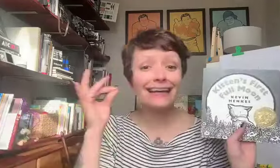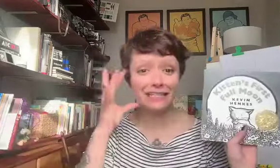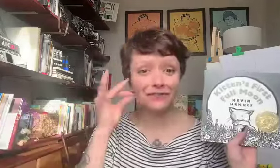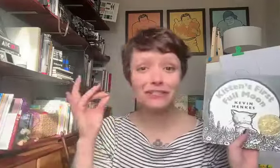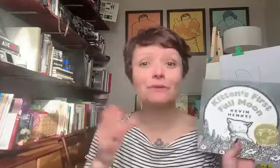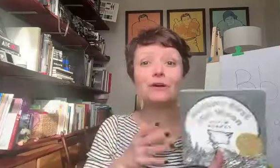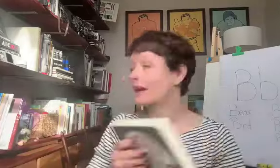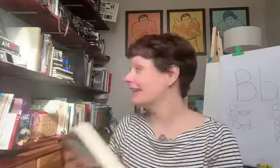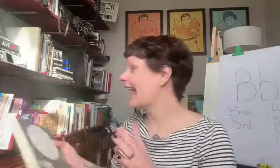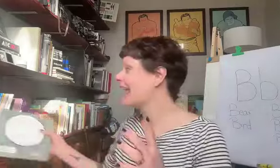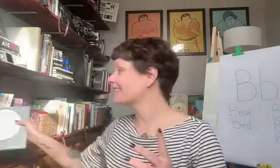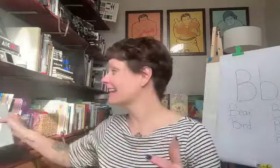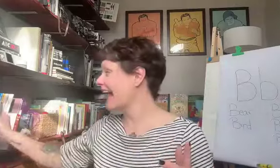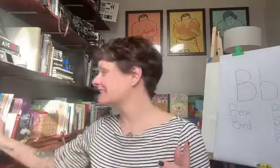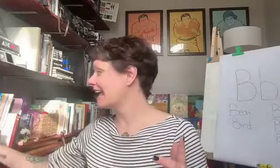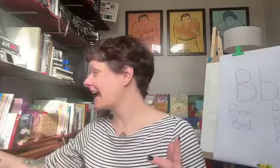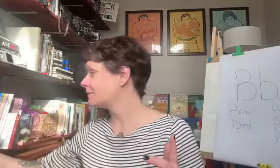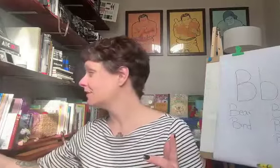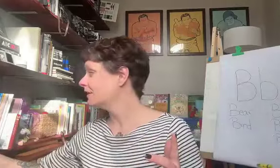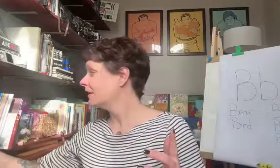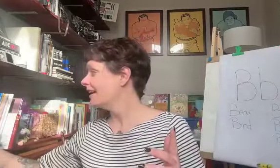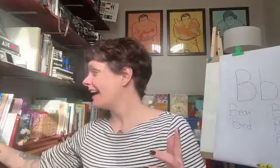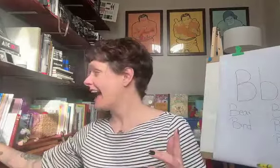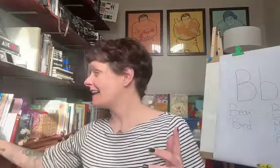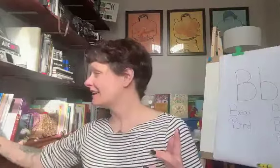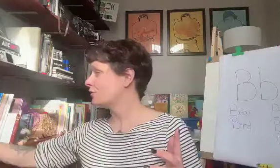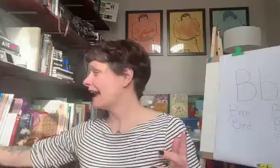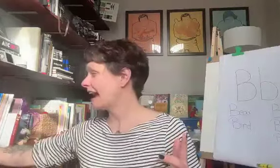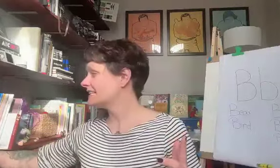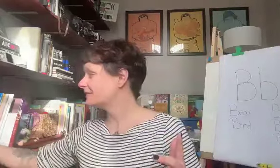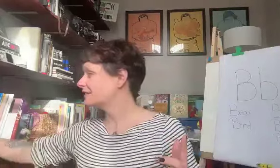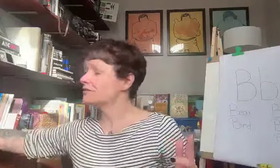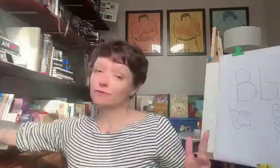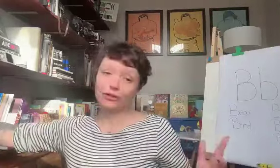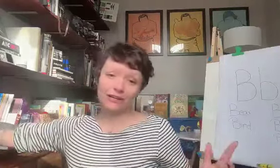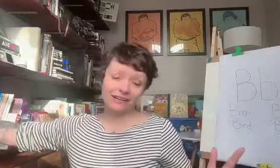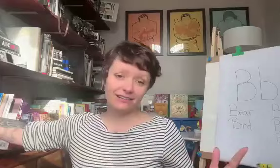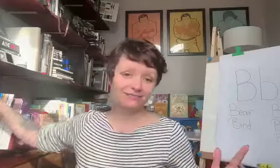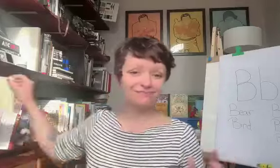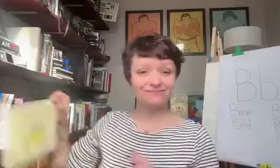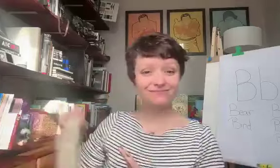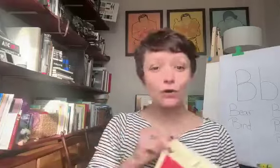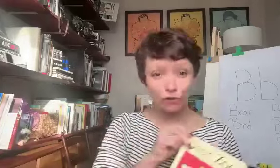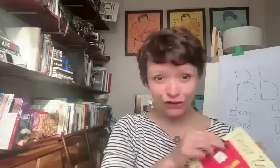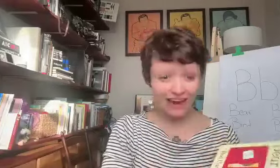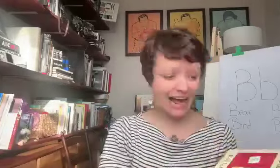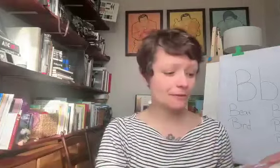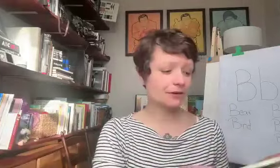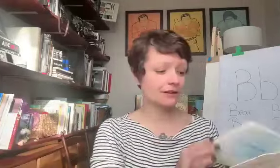Kitty's first moon. Like anything that has an animal and that you're actively learning, learn that animal.